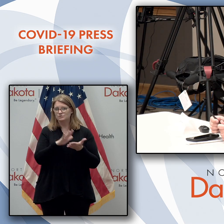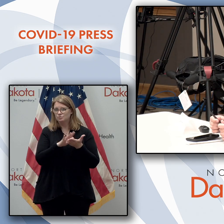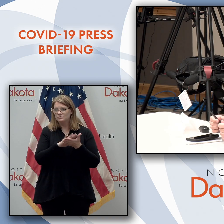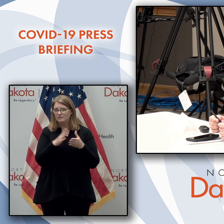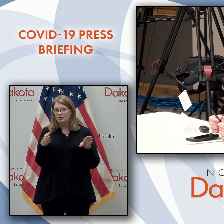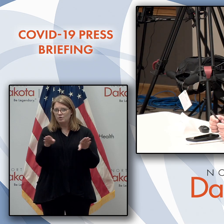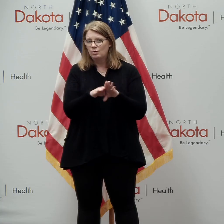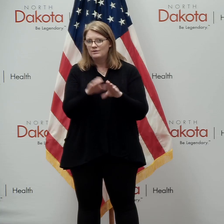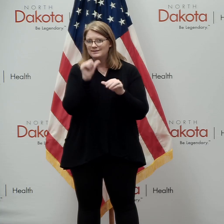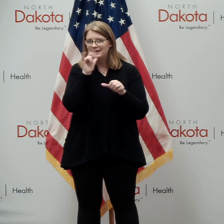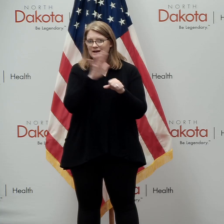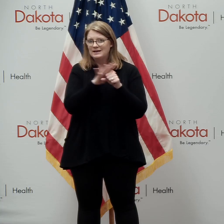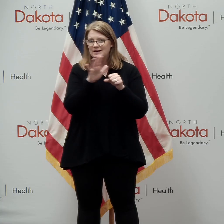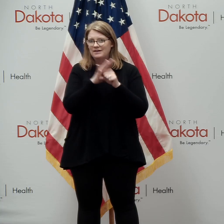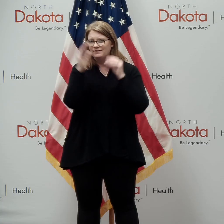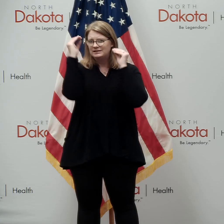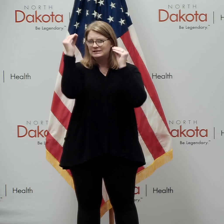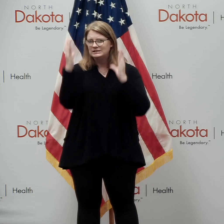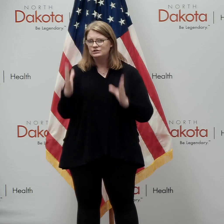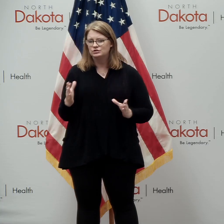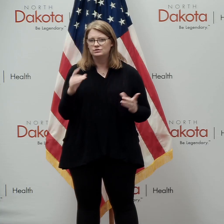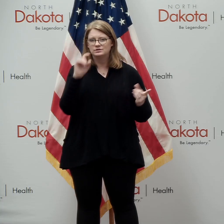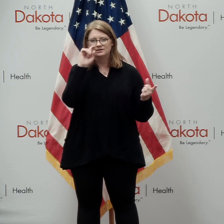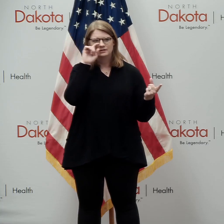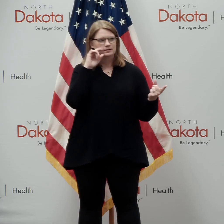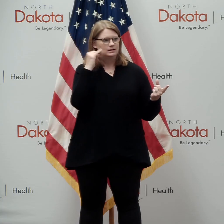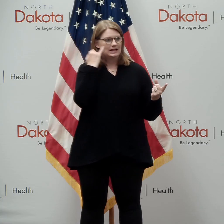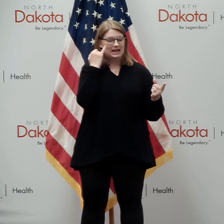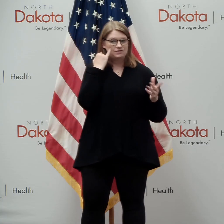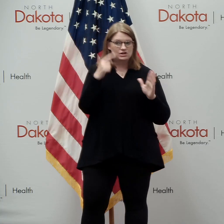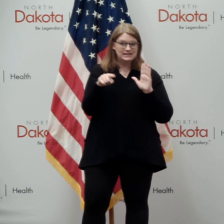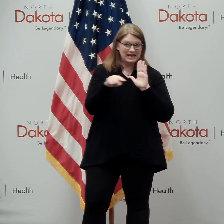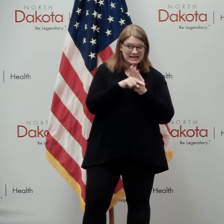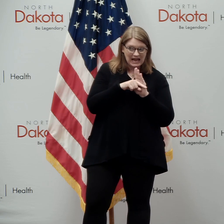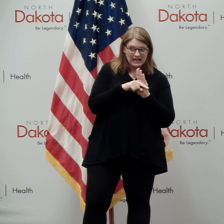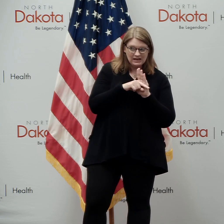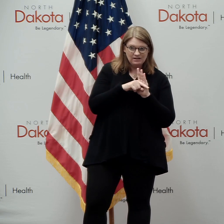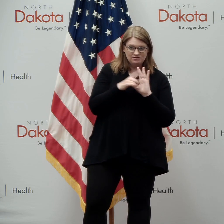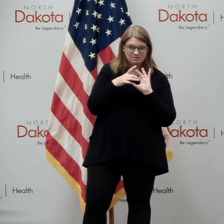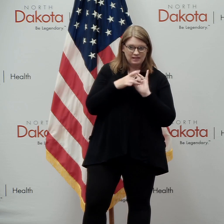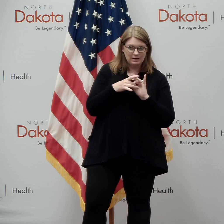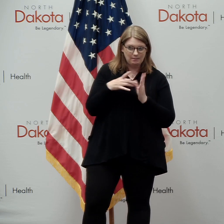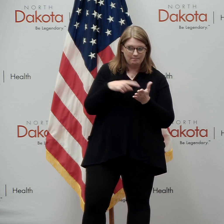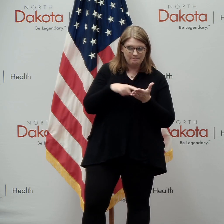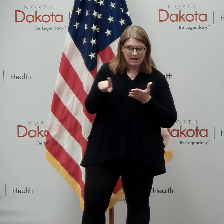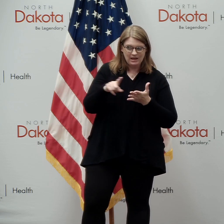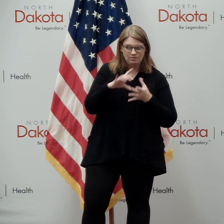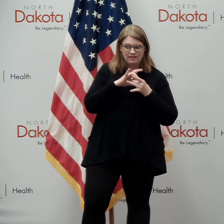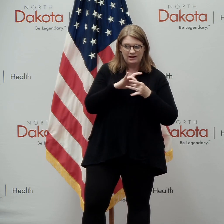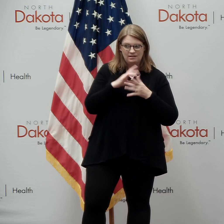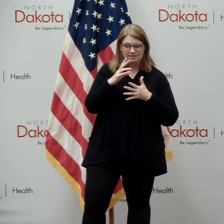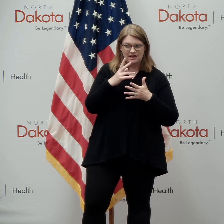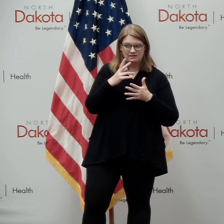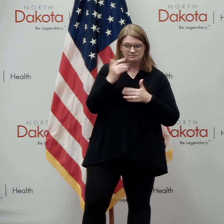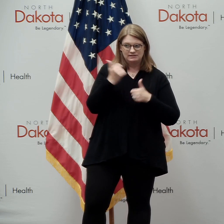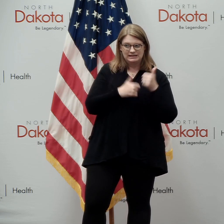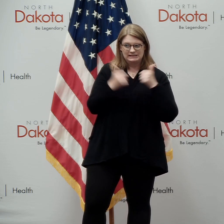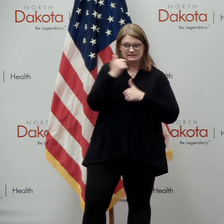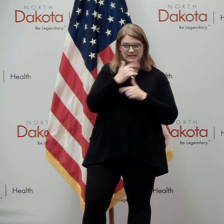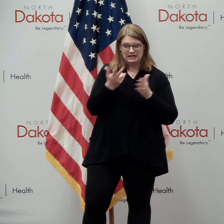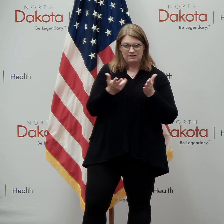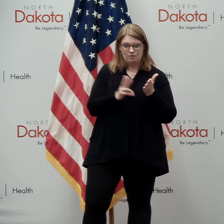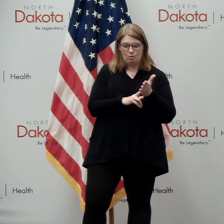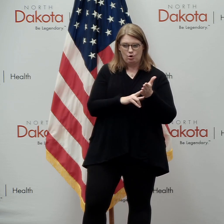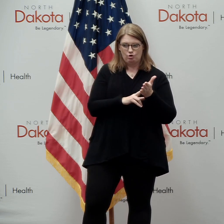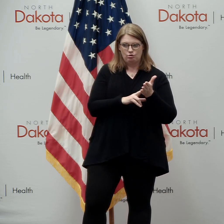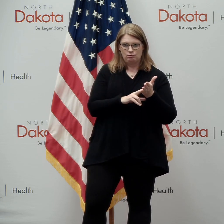teachers? Well, if there's a perverse or negative incentive around pay related to that executive order, we'll have